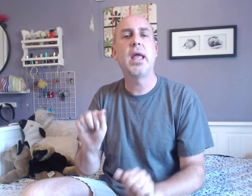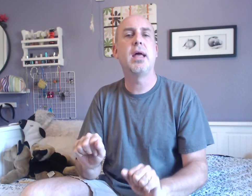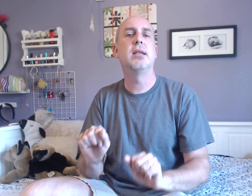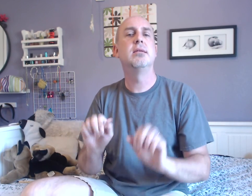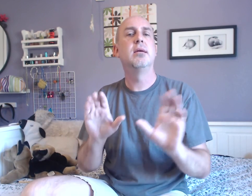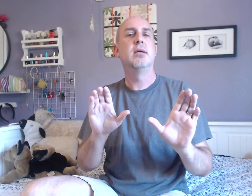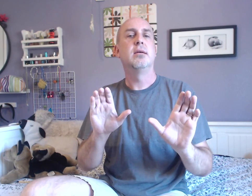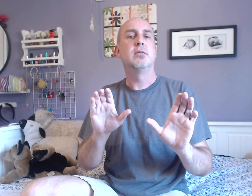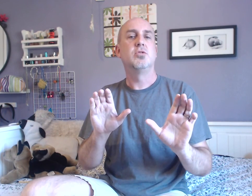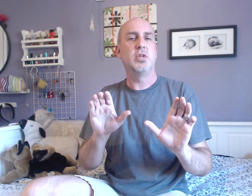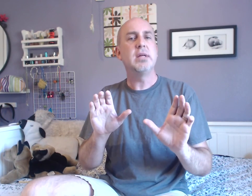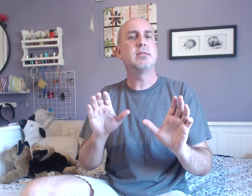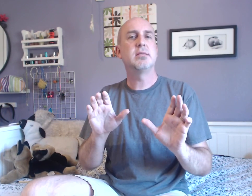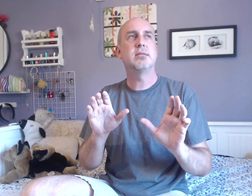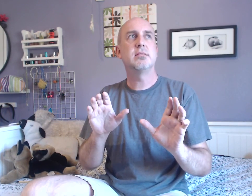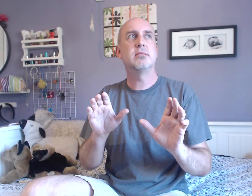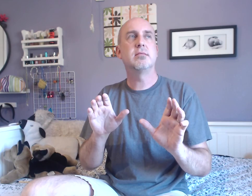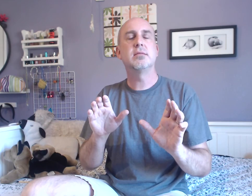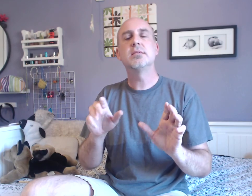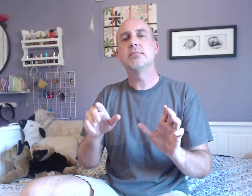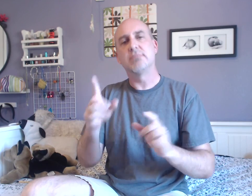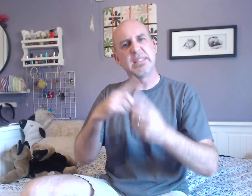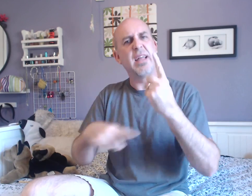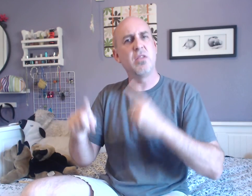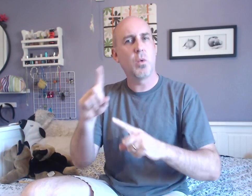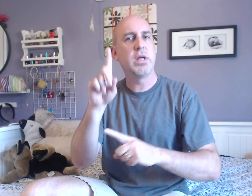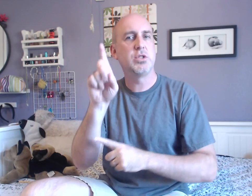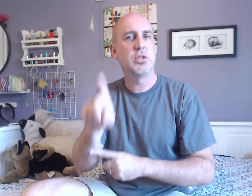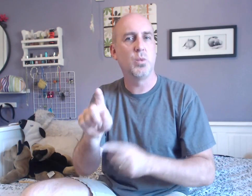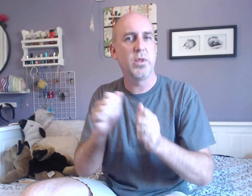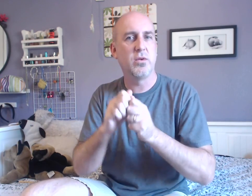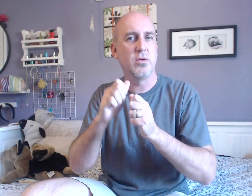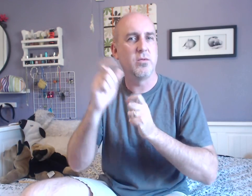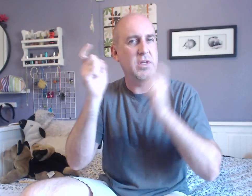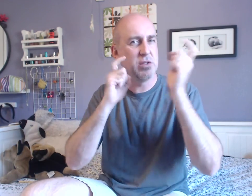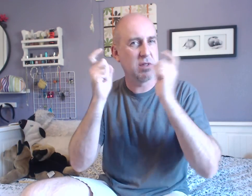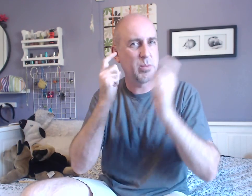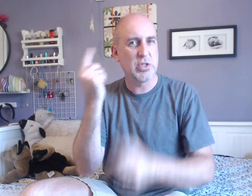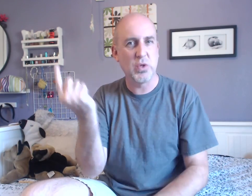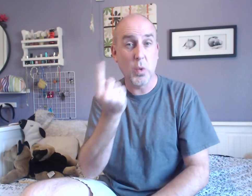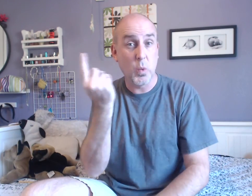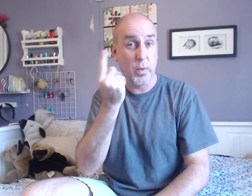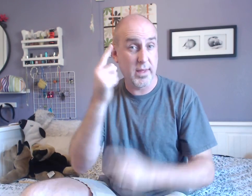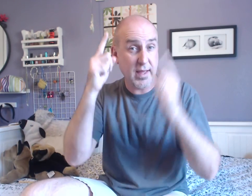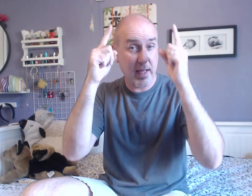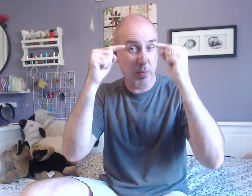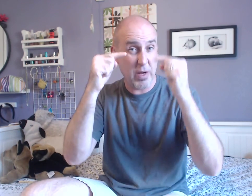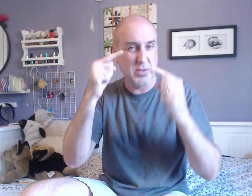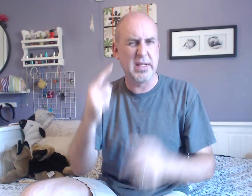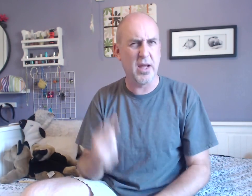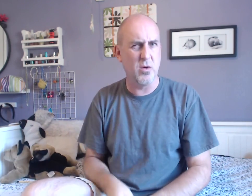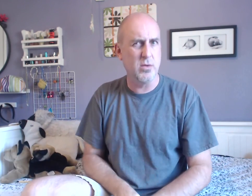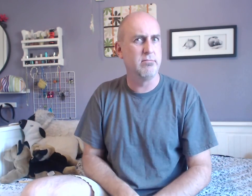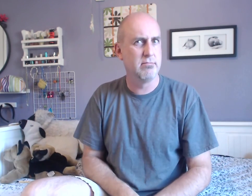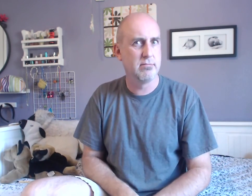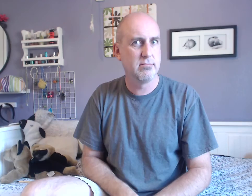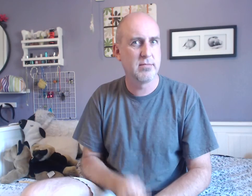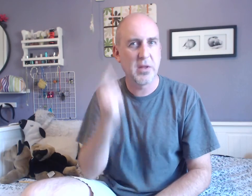can just sign the question with your facial expression only, eyebrows down, look